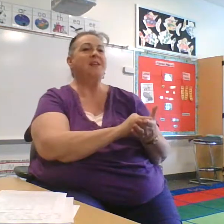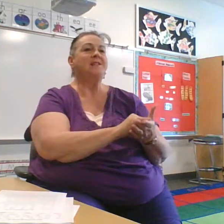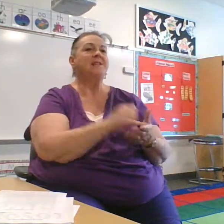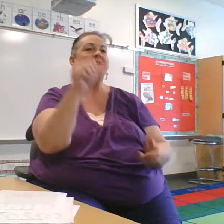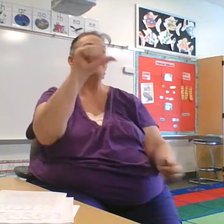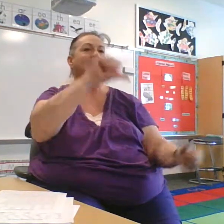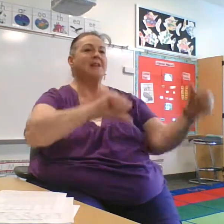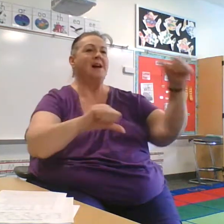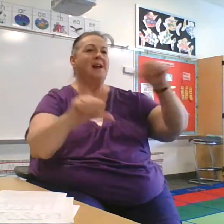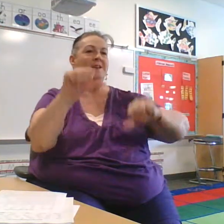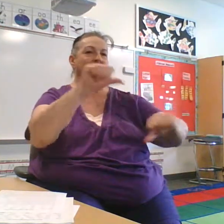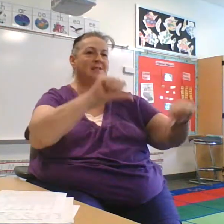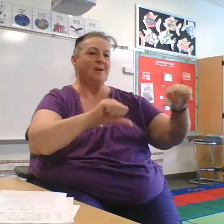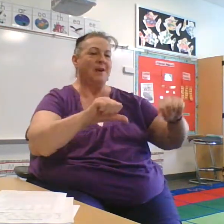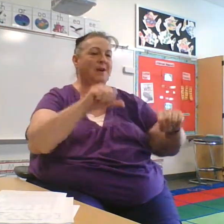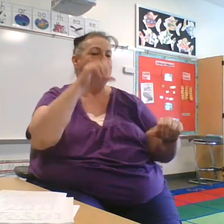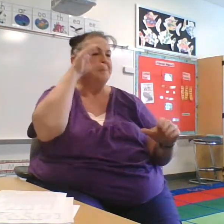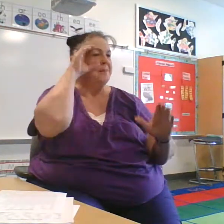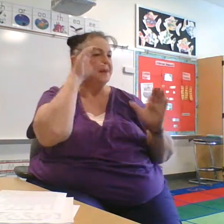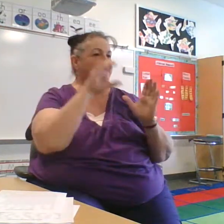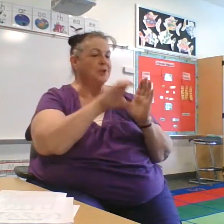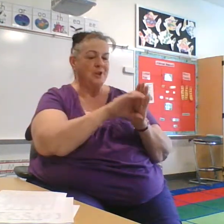this science, picture